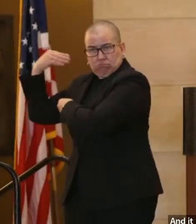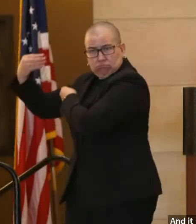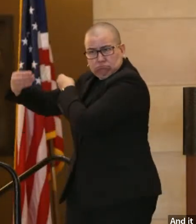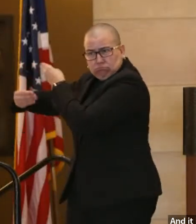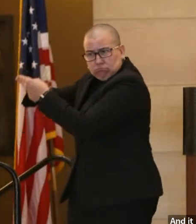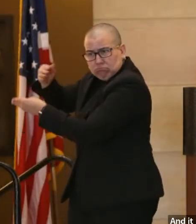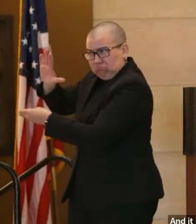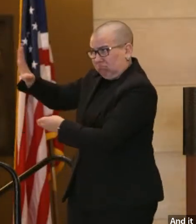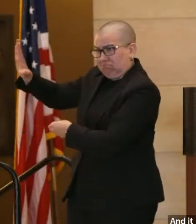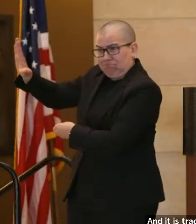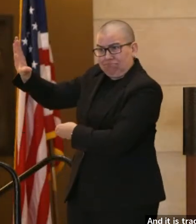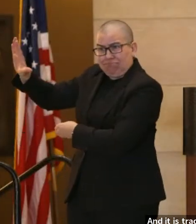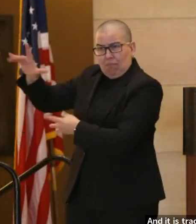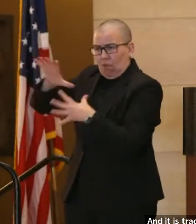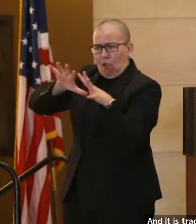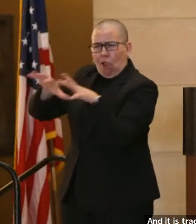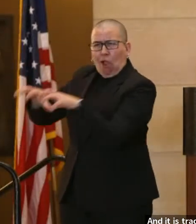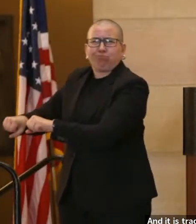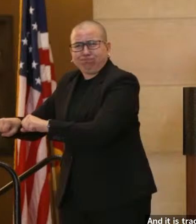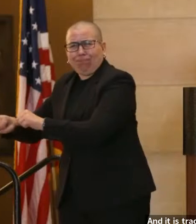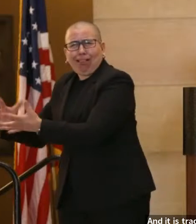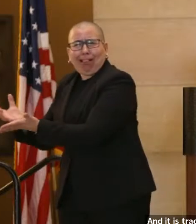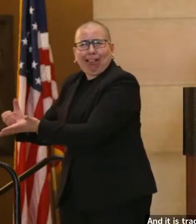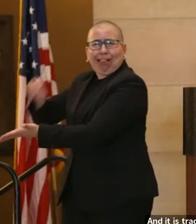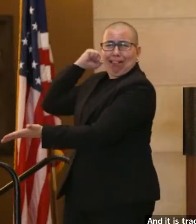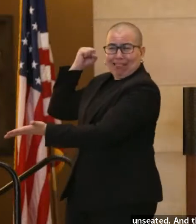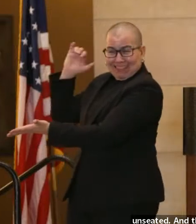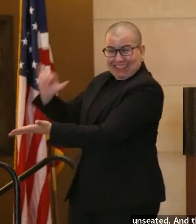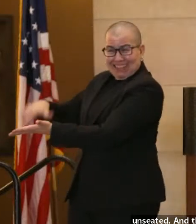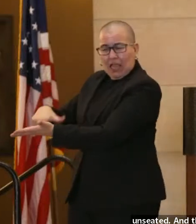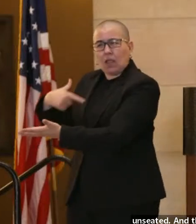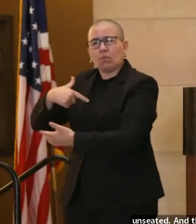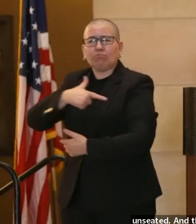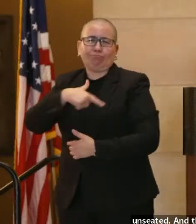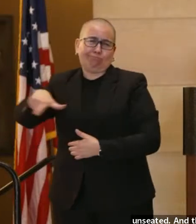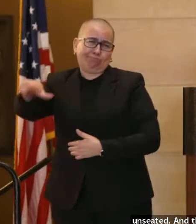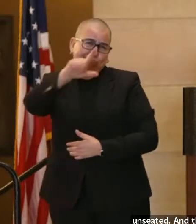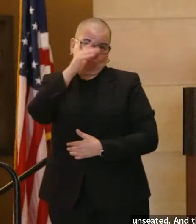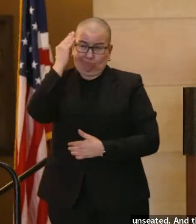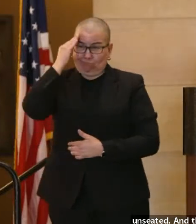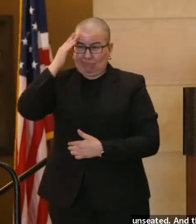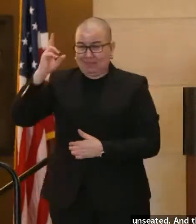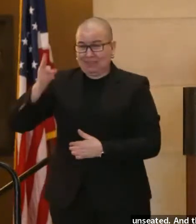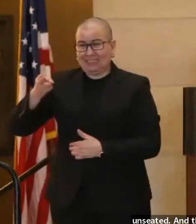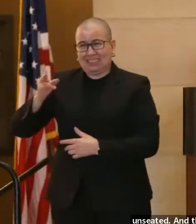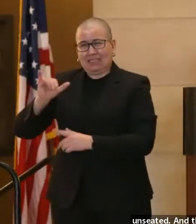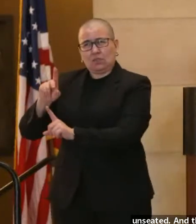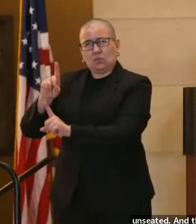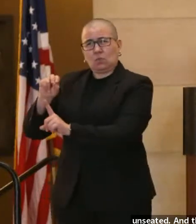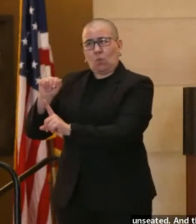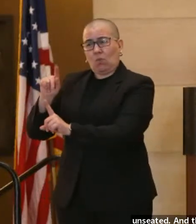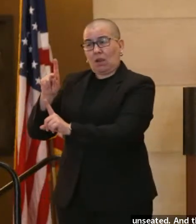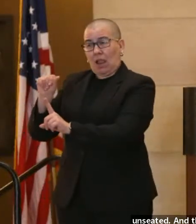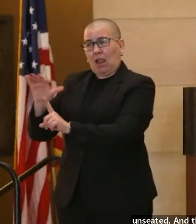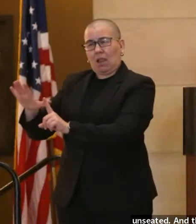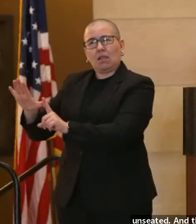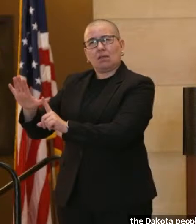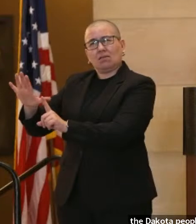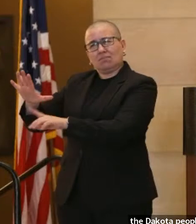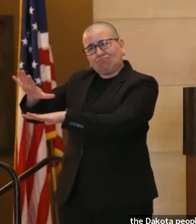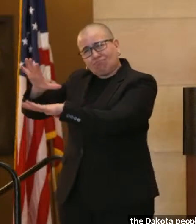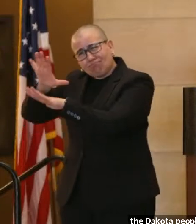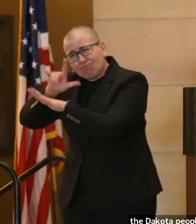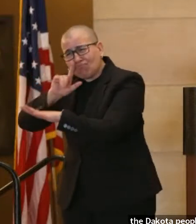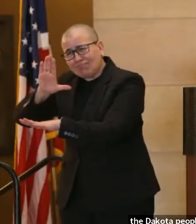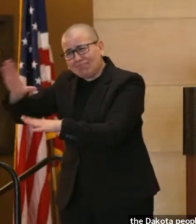unceded, and that we know the history of, you know, the Dakota people, and how, you know, they were, you know,